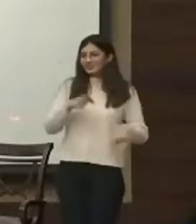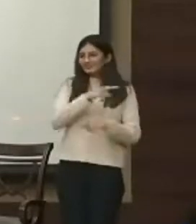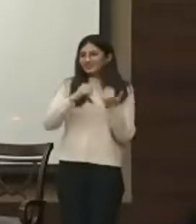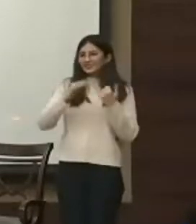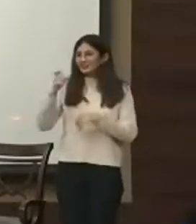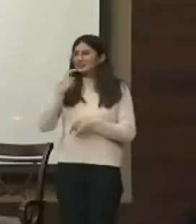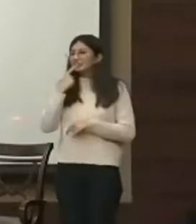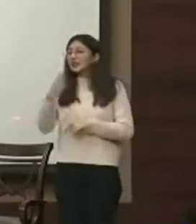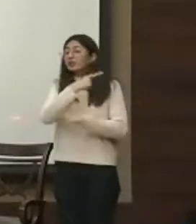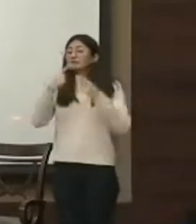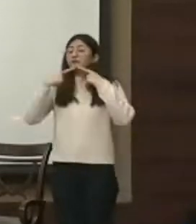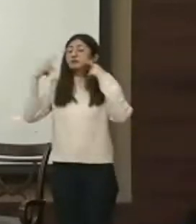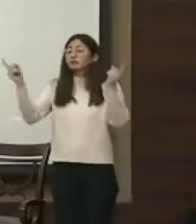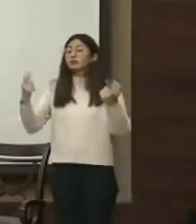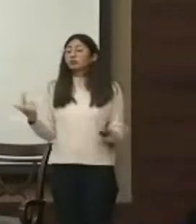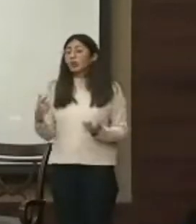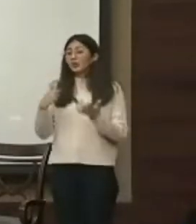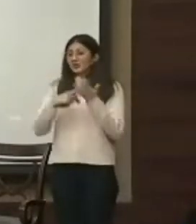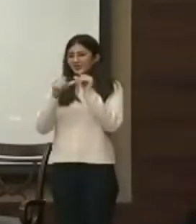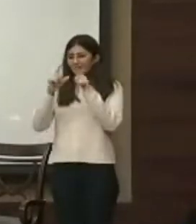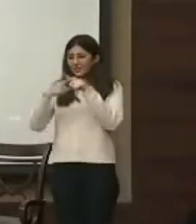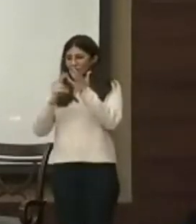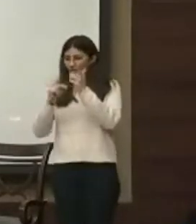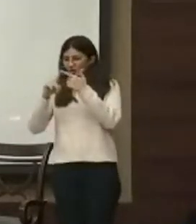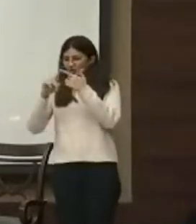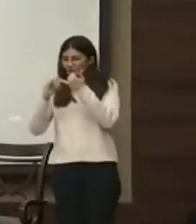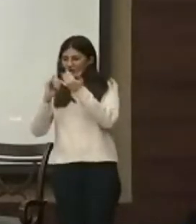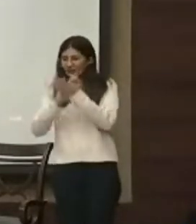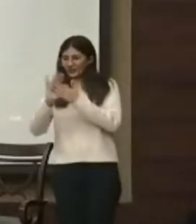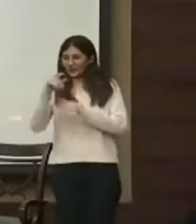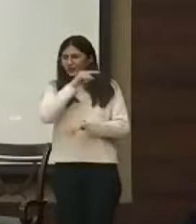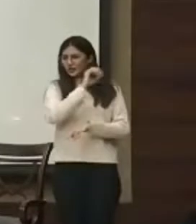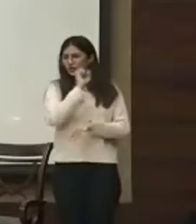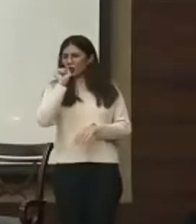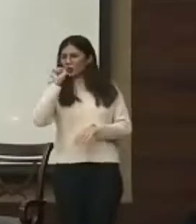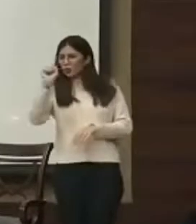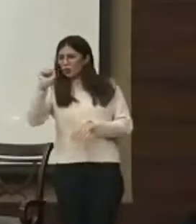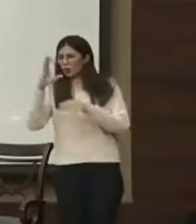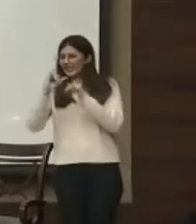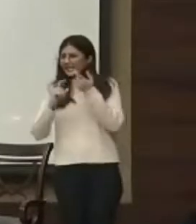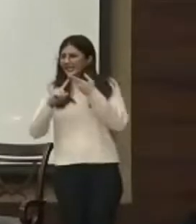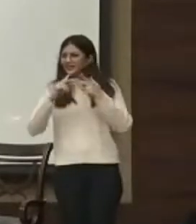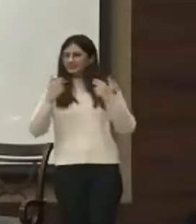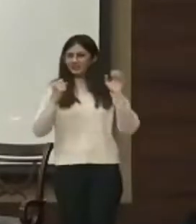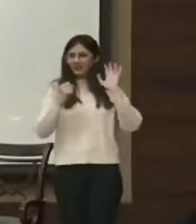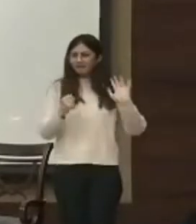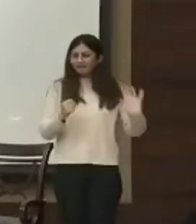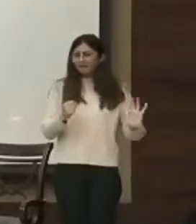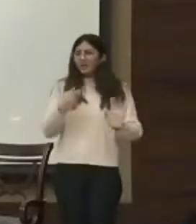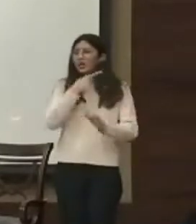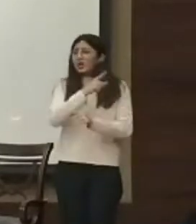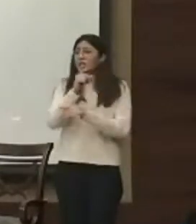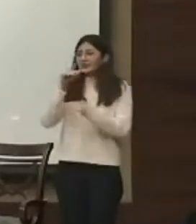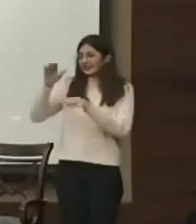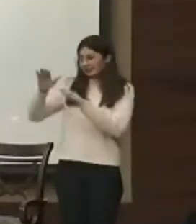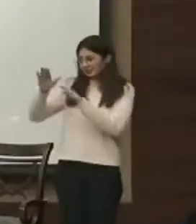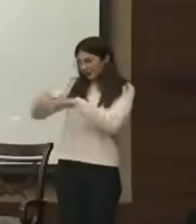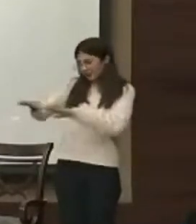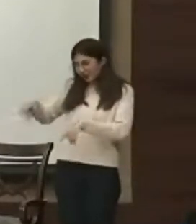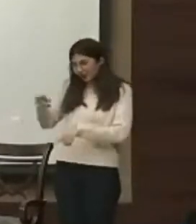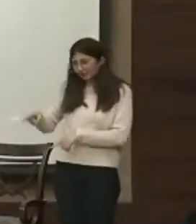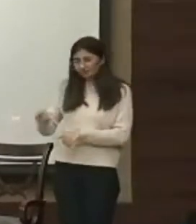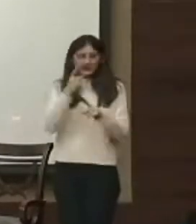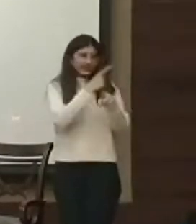judgment in Rajneesh Kumar Pandey's case, where they said that a pupil-teacher ratio of